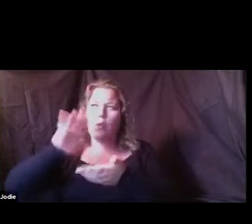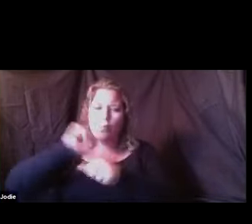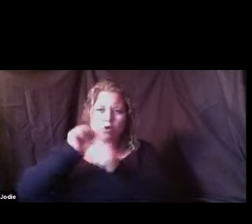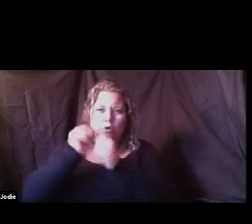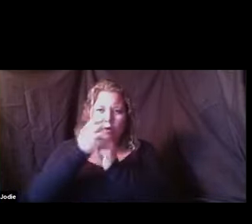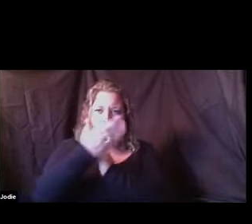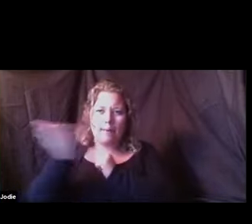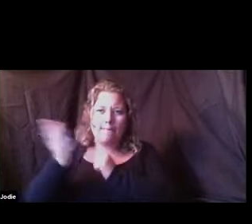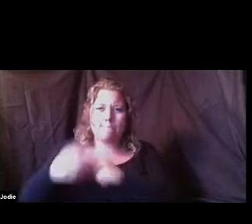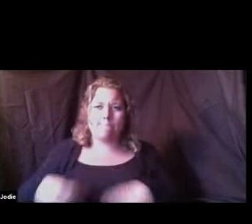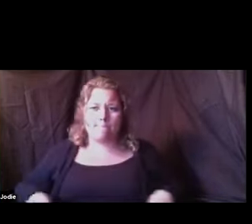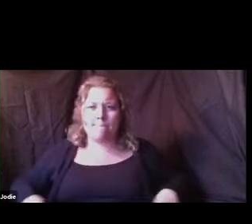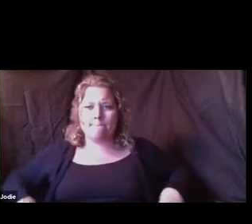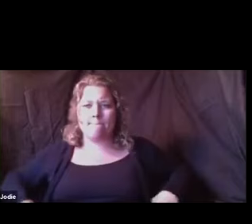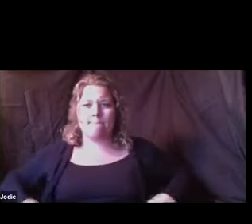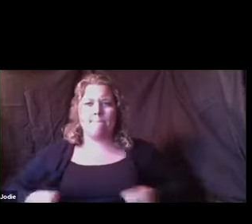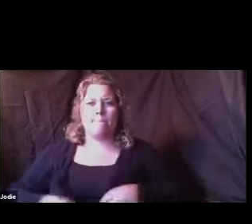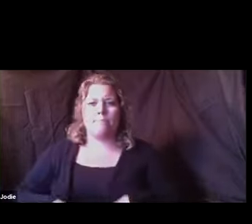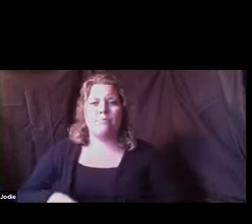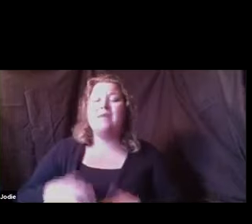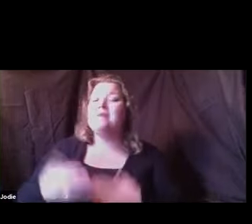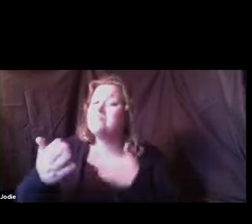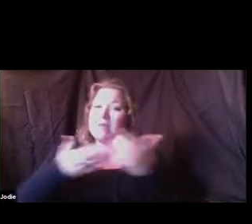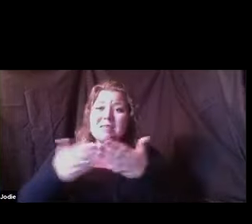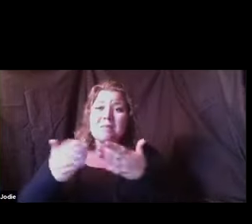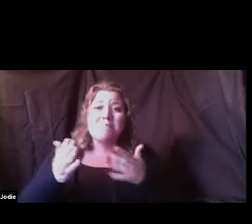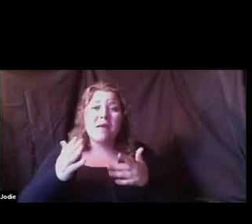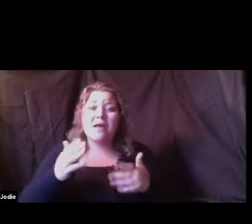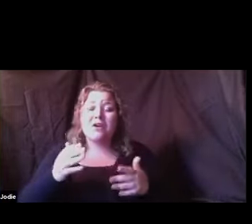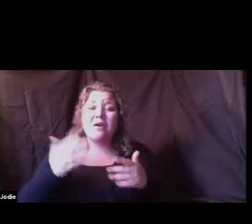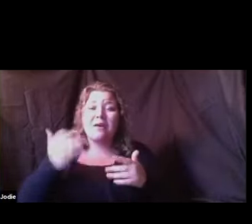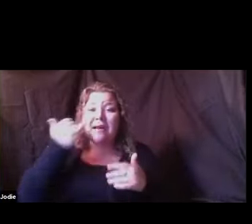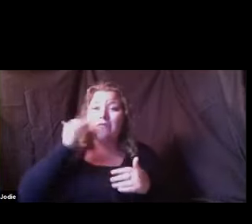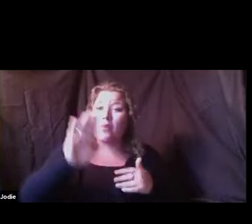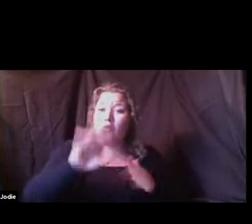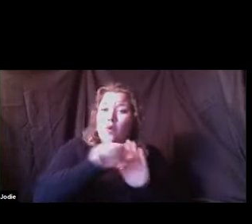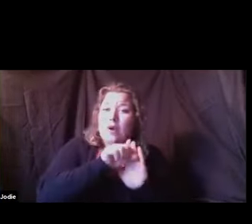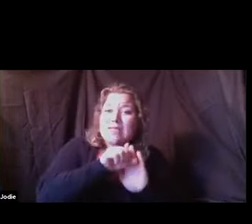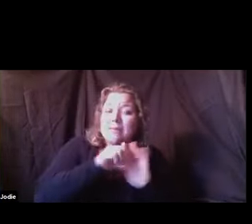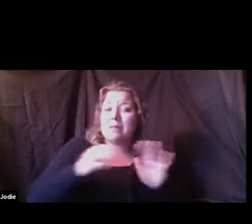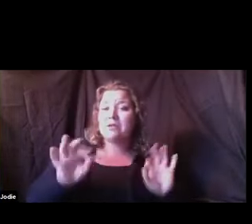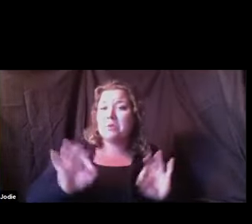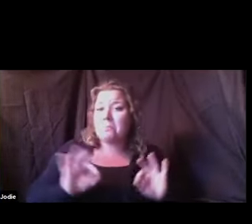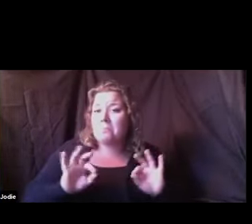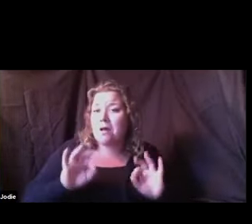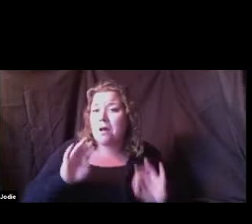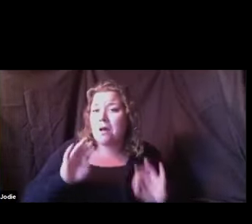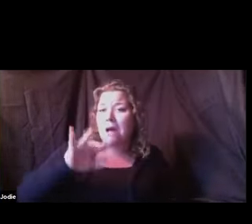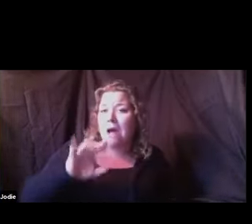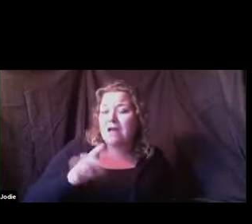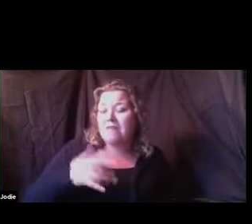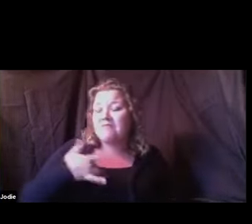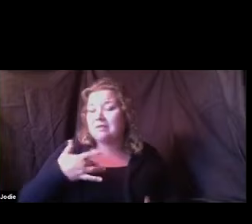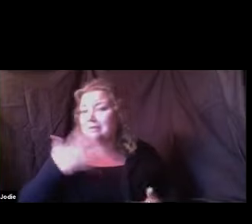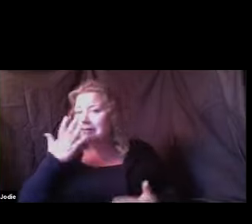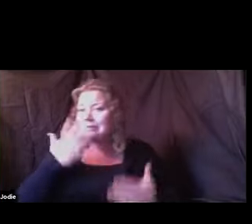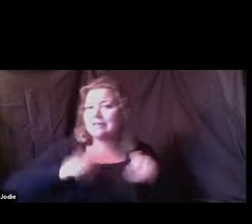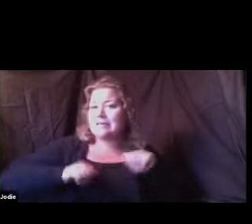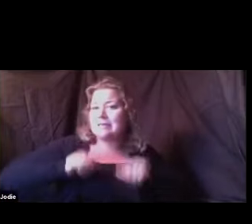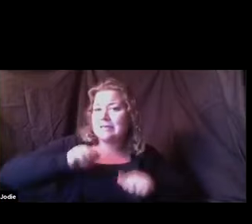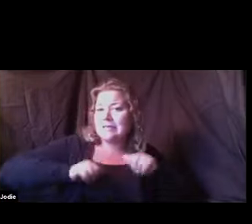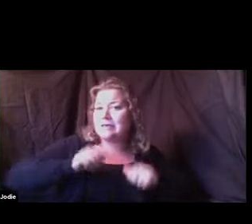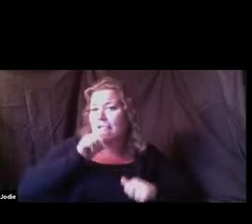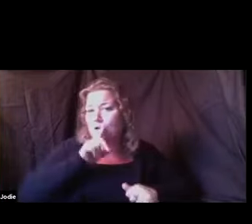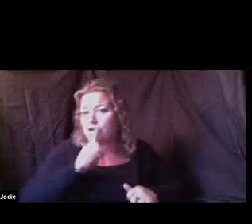symptoms, even if they are mild, and we want to try to make sure that you have the opportunity to get tested. So if for some reason you're struggling to